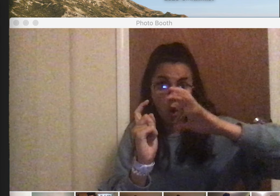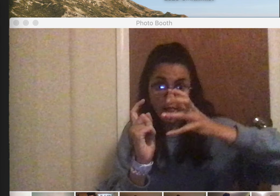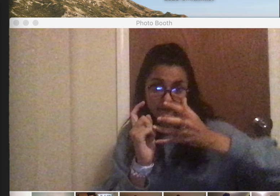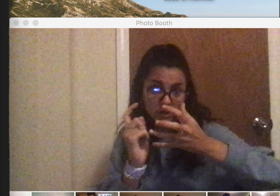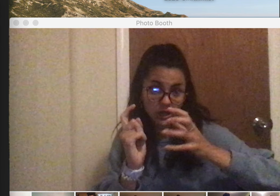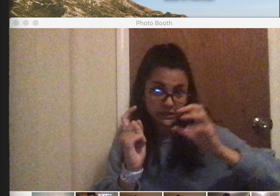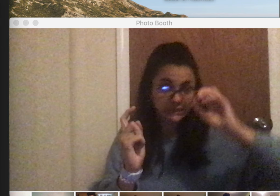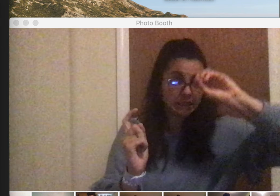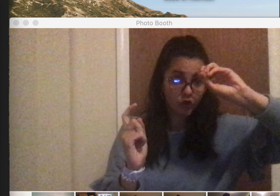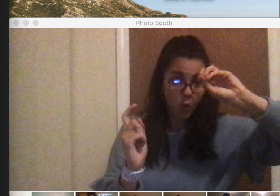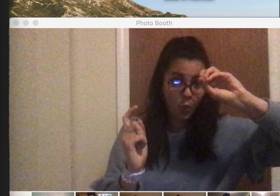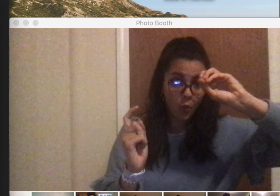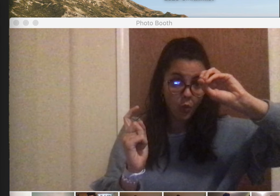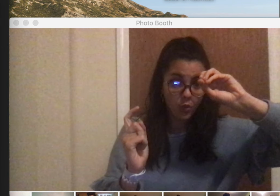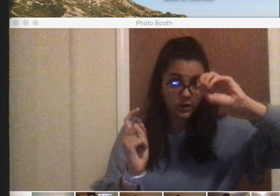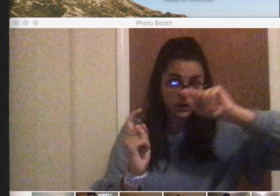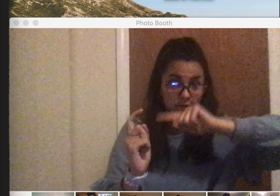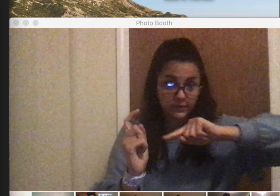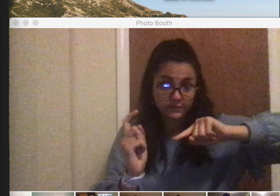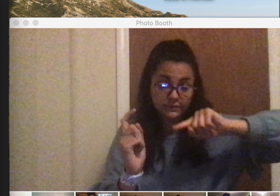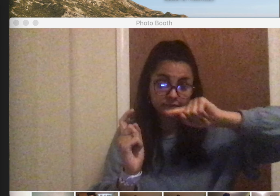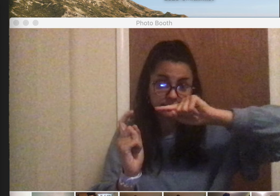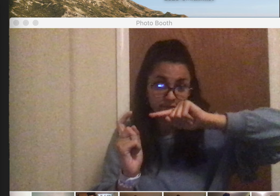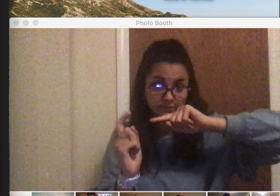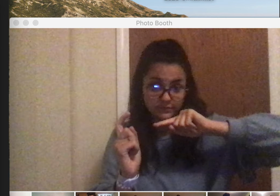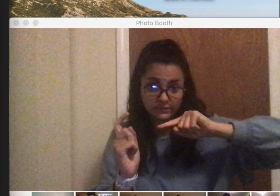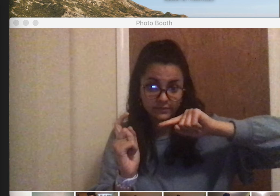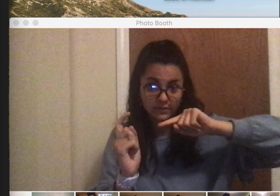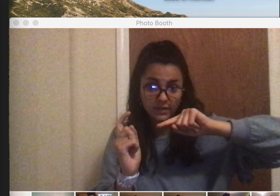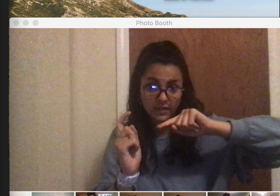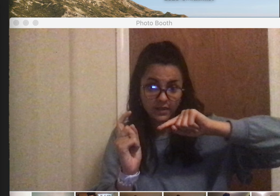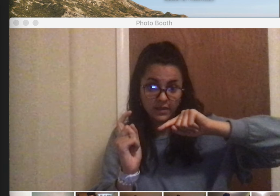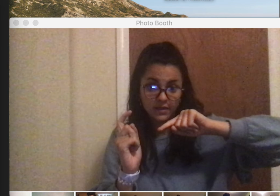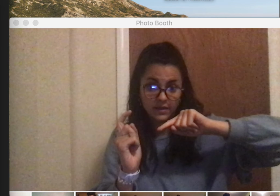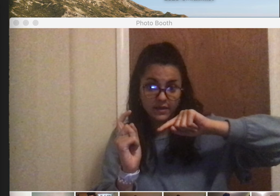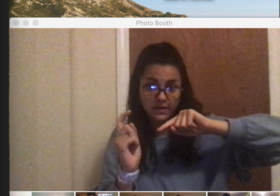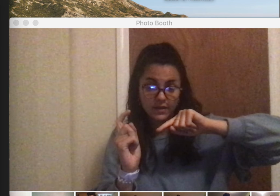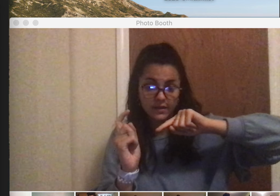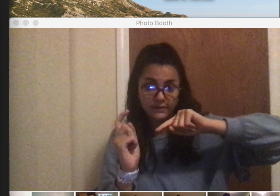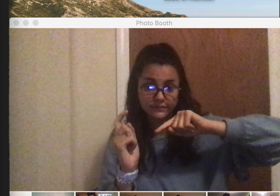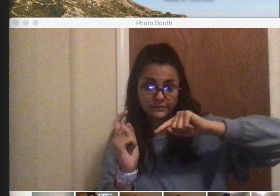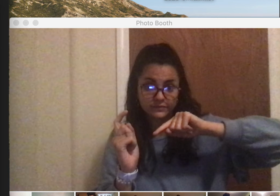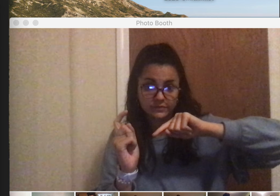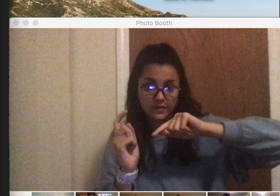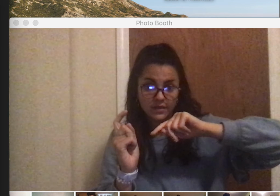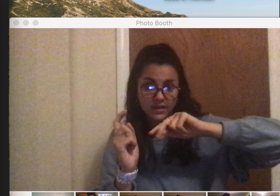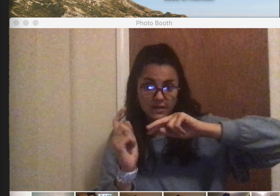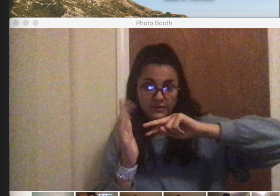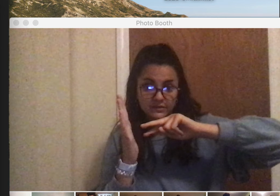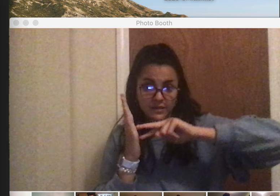means 4 to the 0 and x to the 0. So it's going to be 1 times 1, which will just be